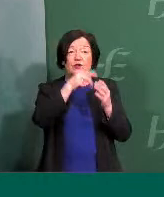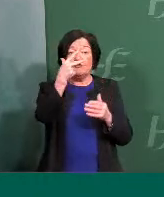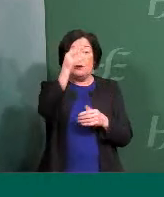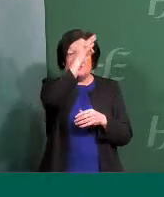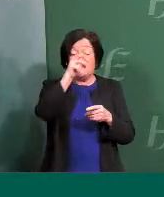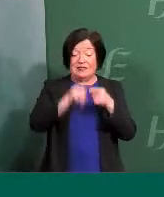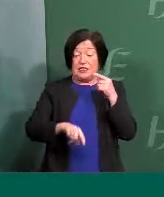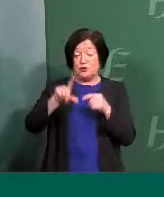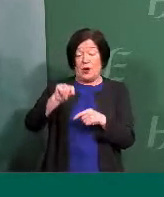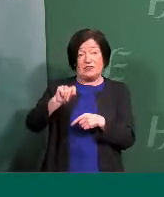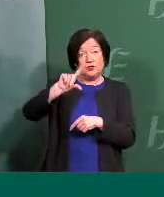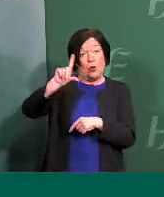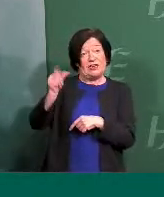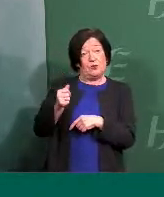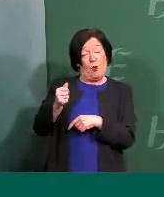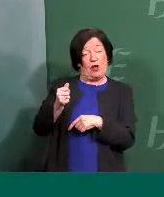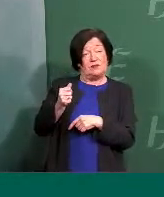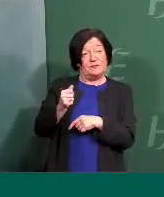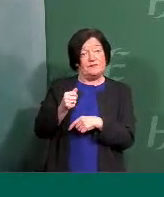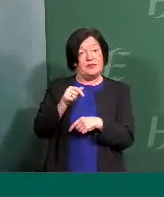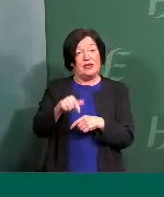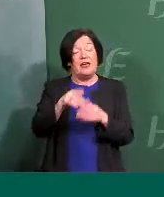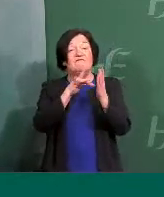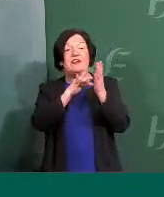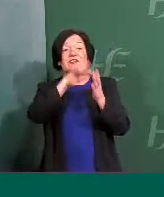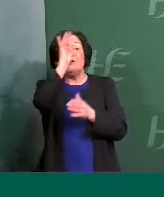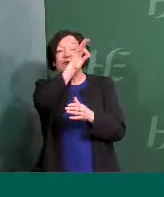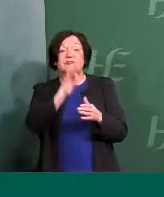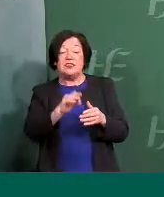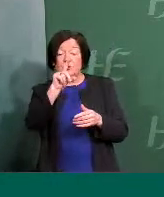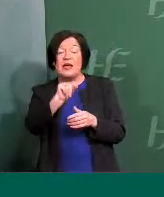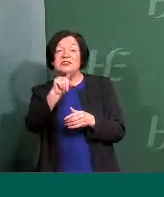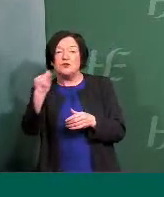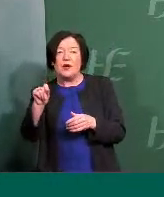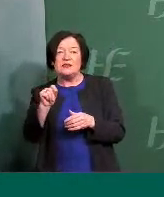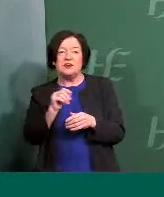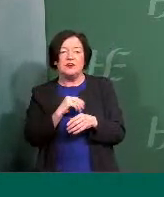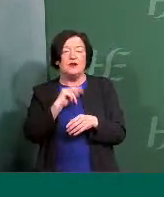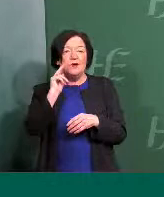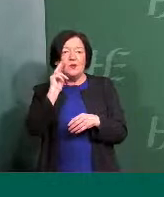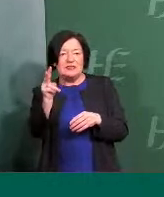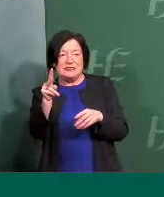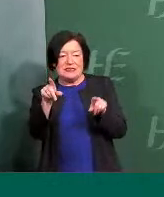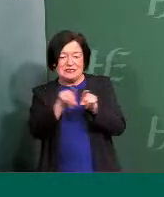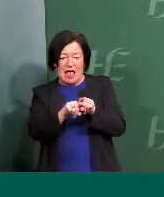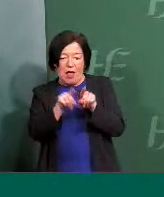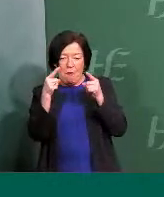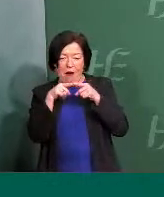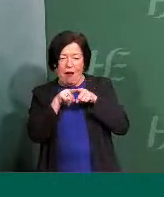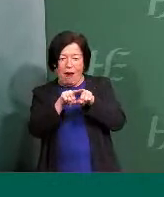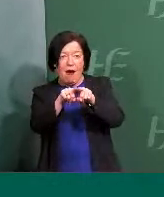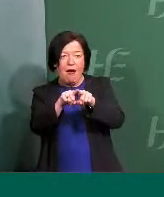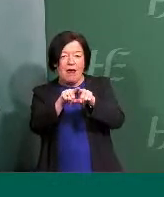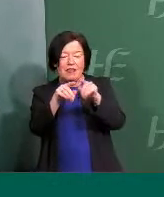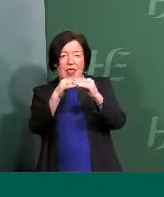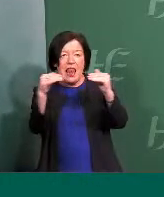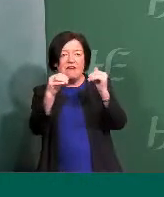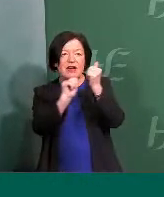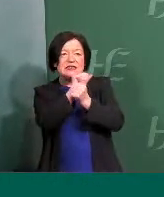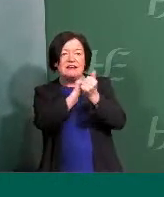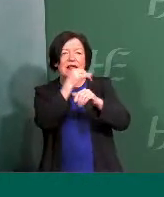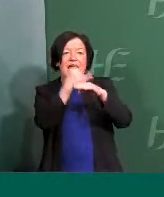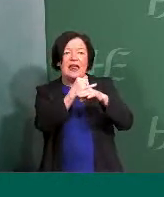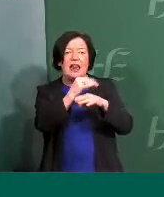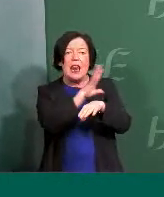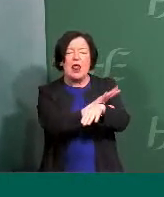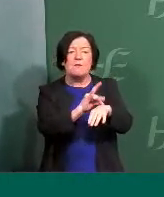than 21 and 15% in 2020. So we're just seeing a common theme here of the level of activity in Limerick.